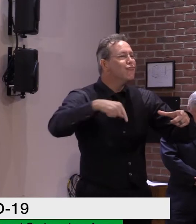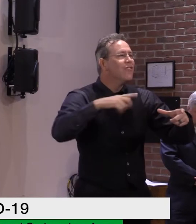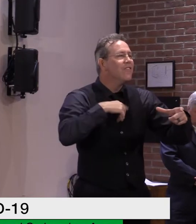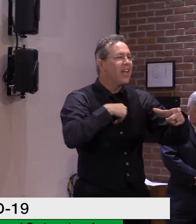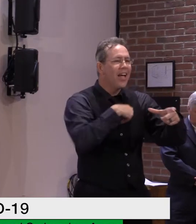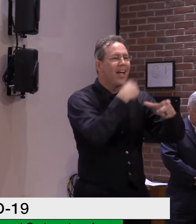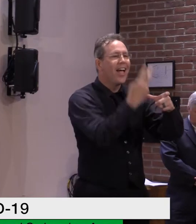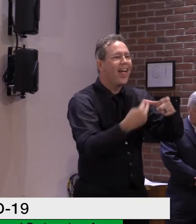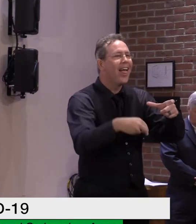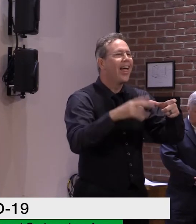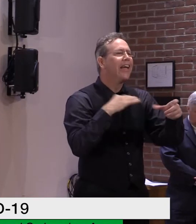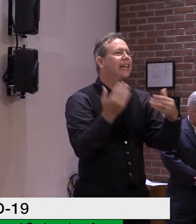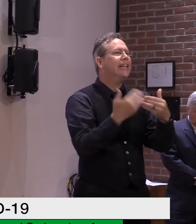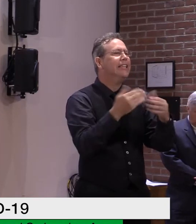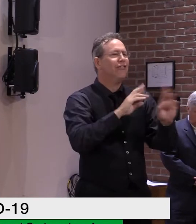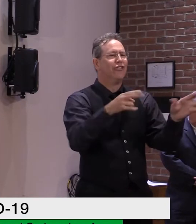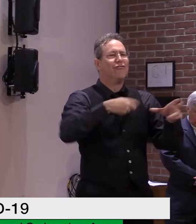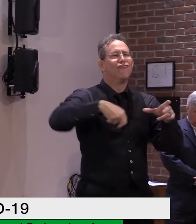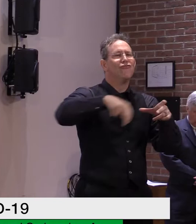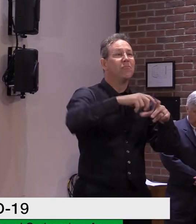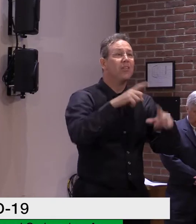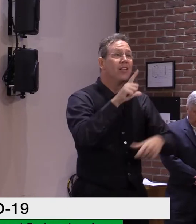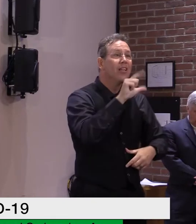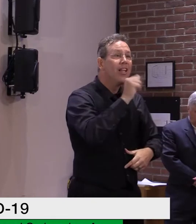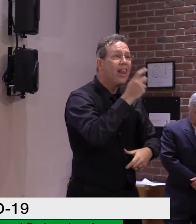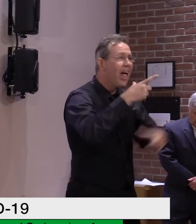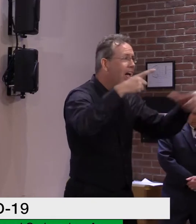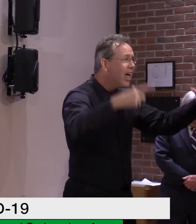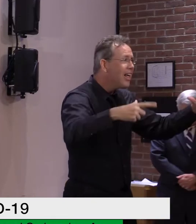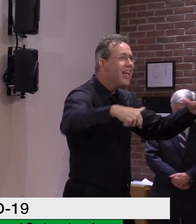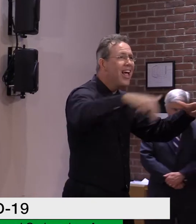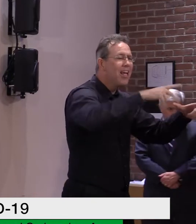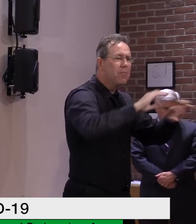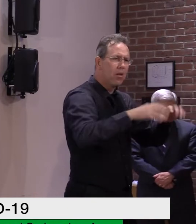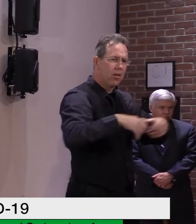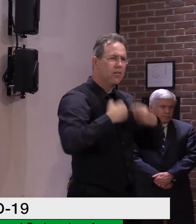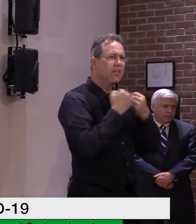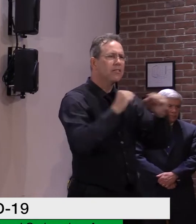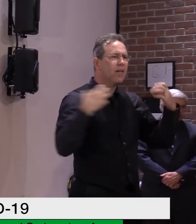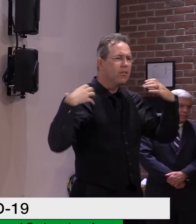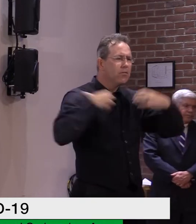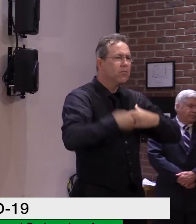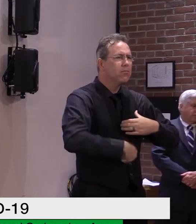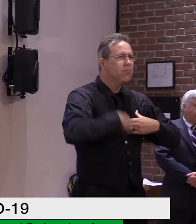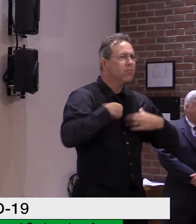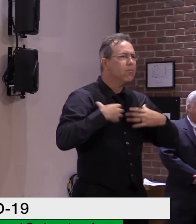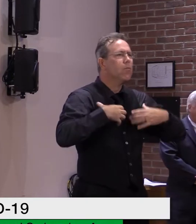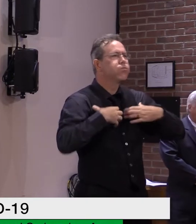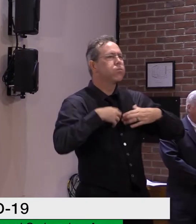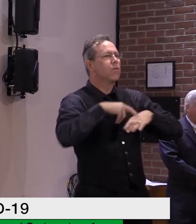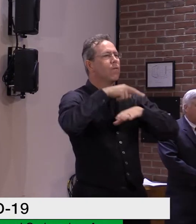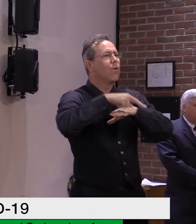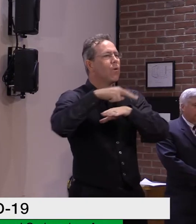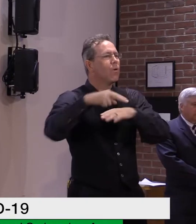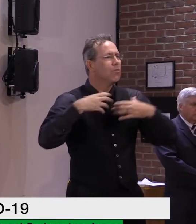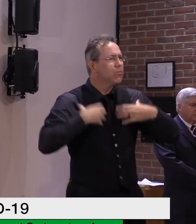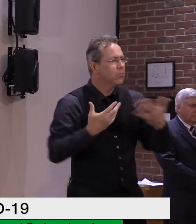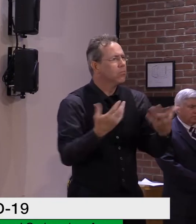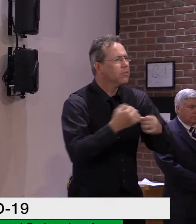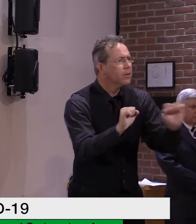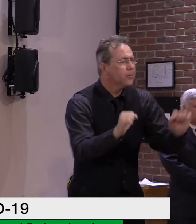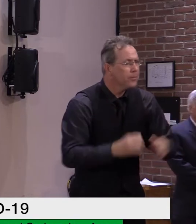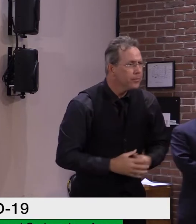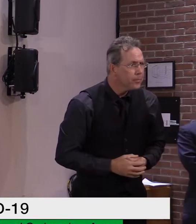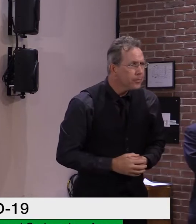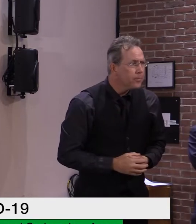in proximity or something, some kind of flotation device to assist you. Always swim sober. Drugs and alcohol can dull your senses.